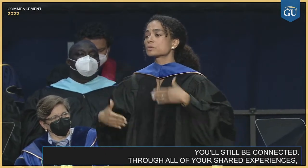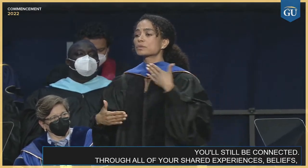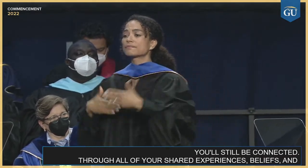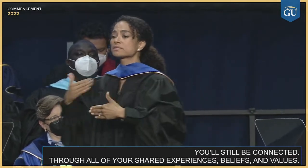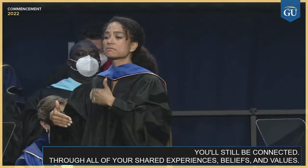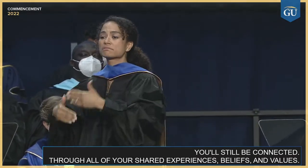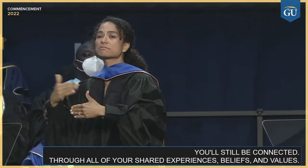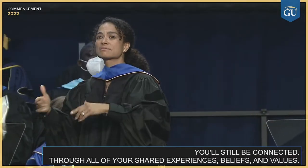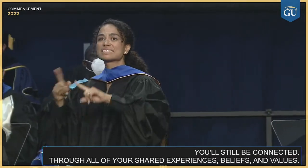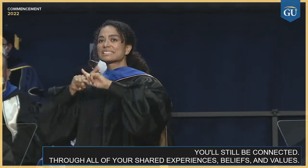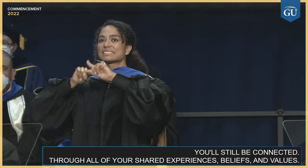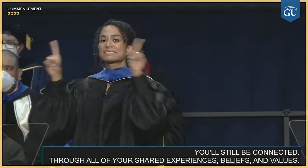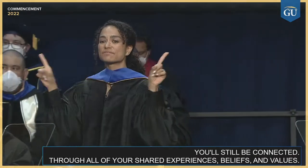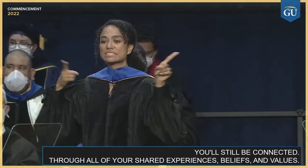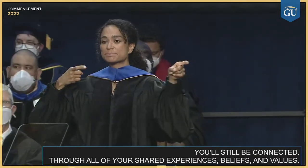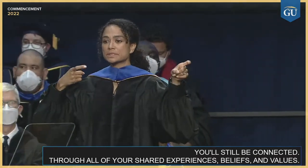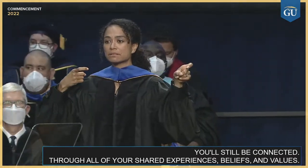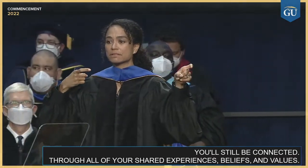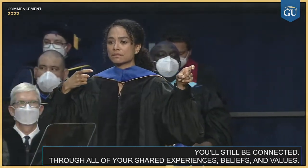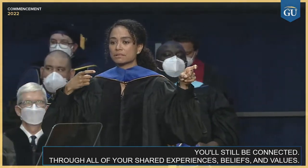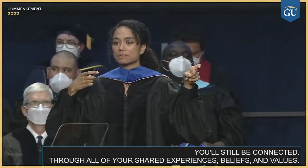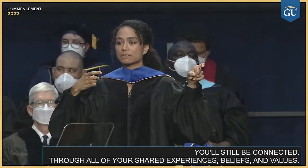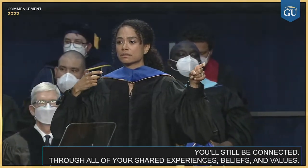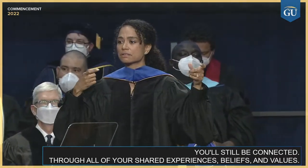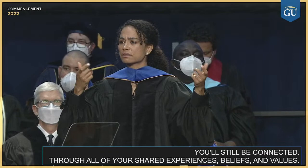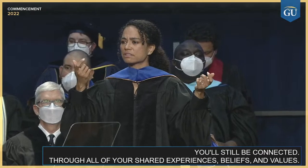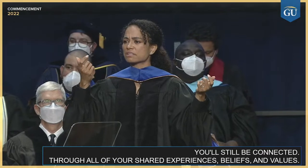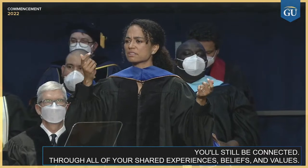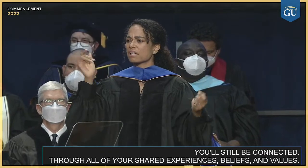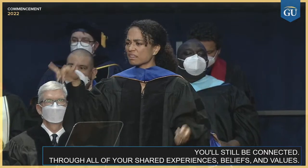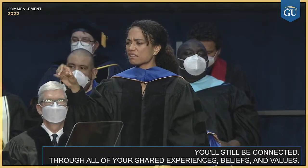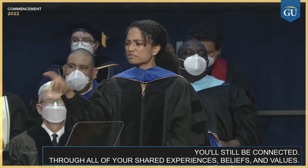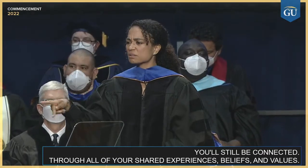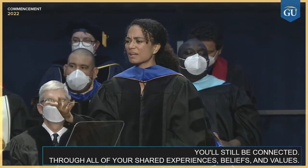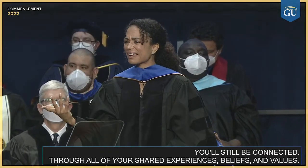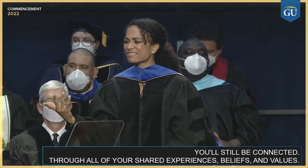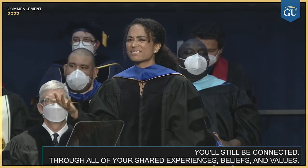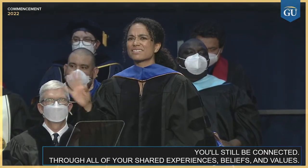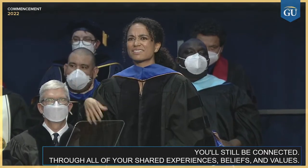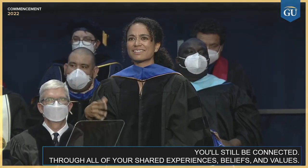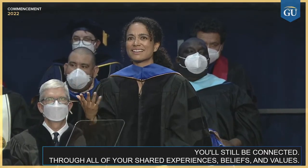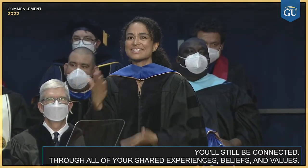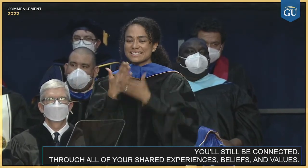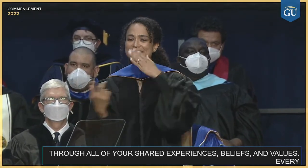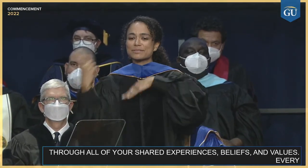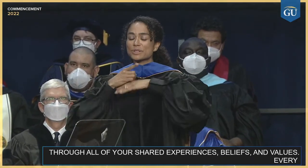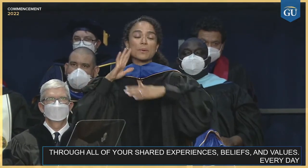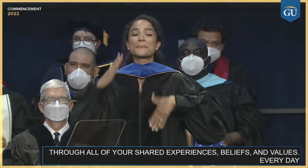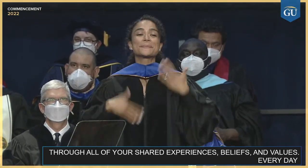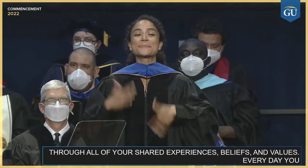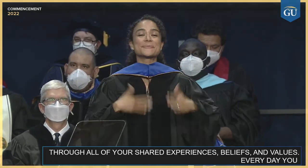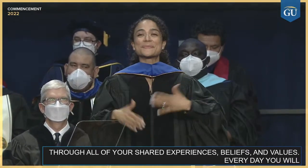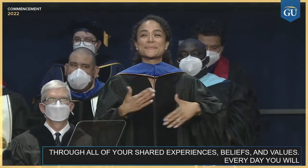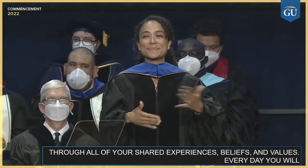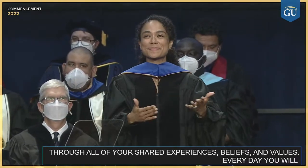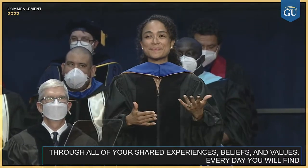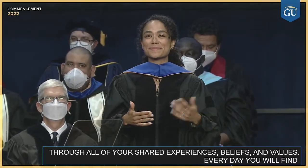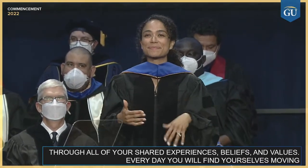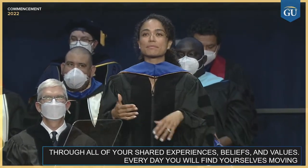Every day, you will find yourselves moving at a different speed. And that's okay. Some days, you